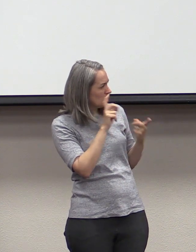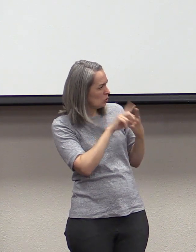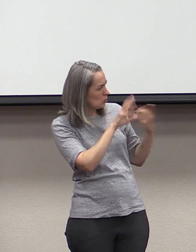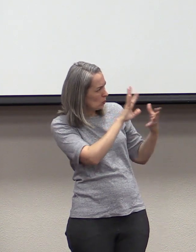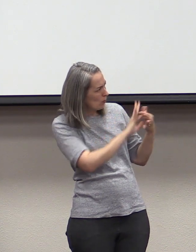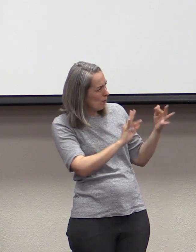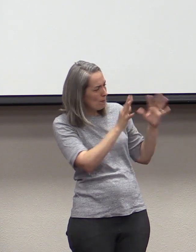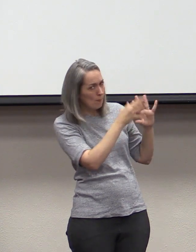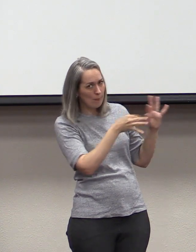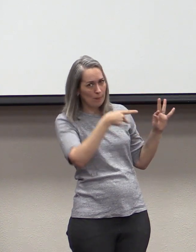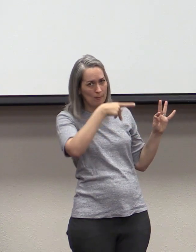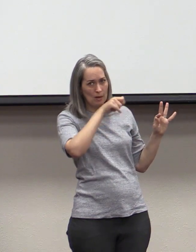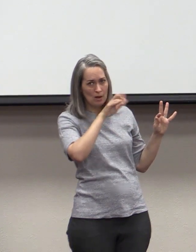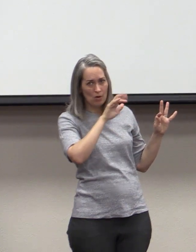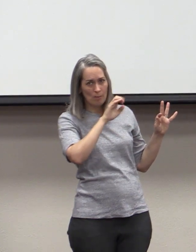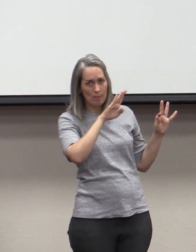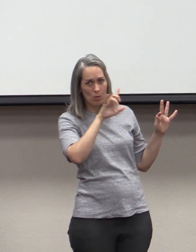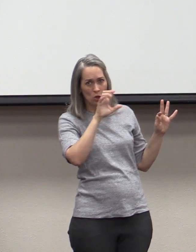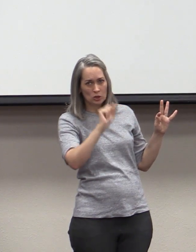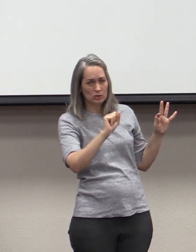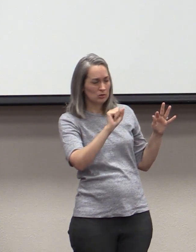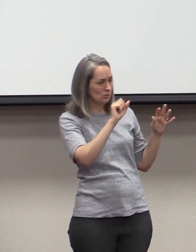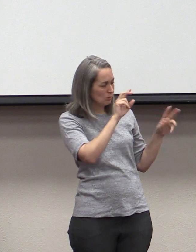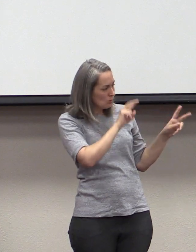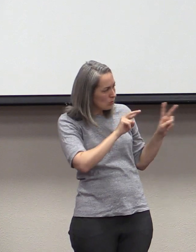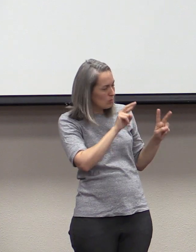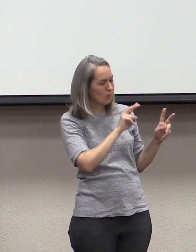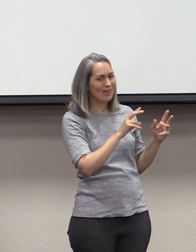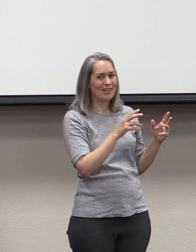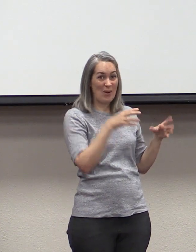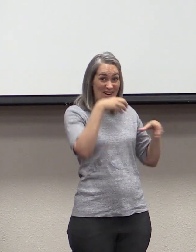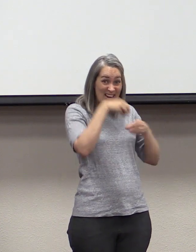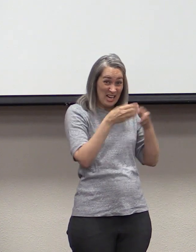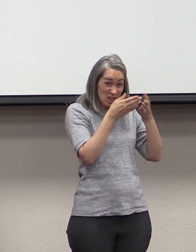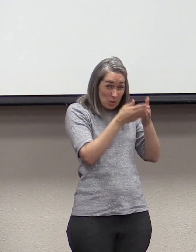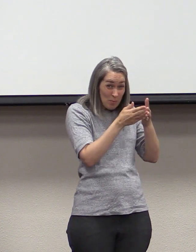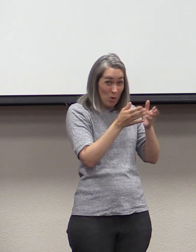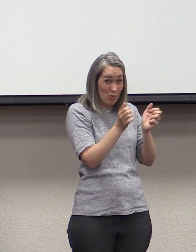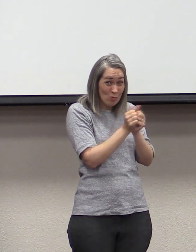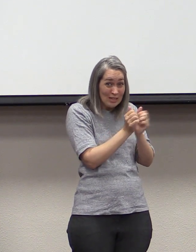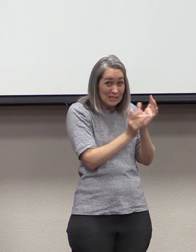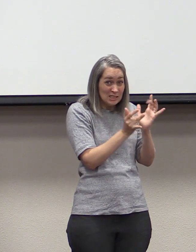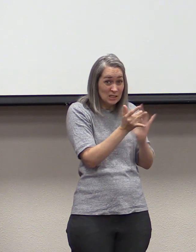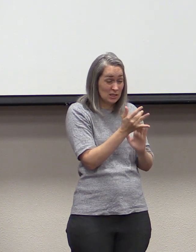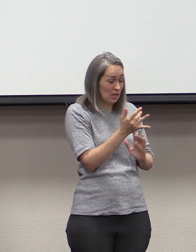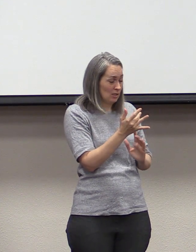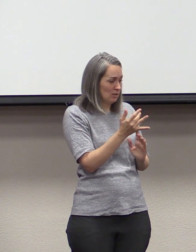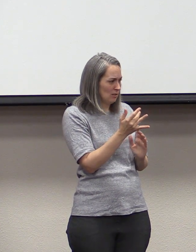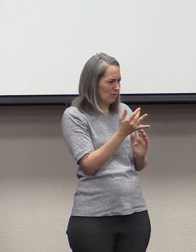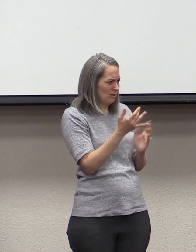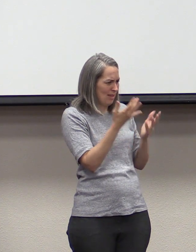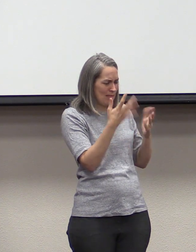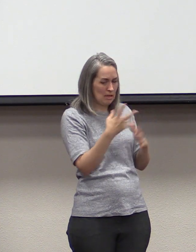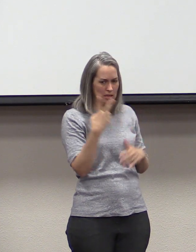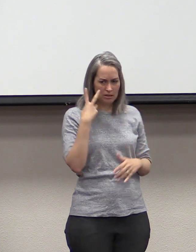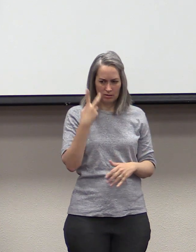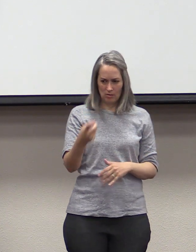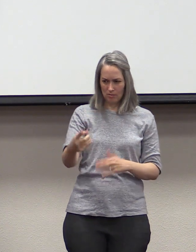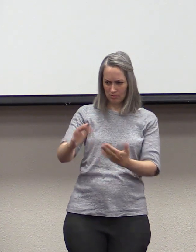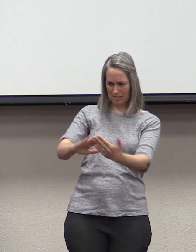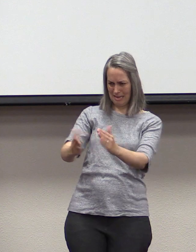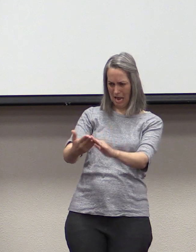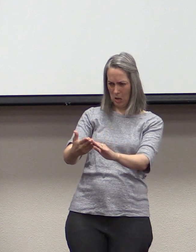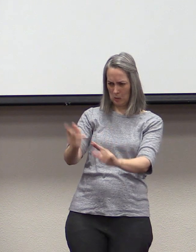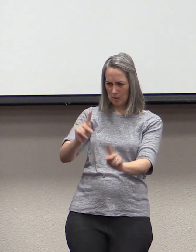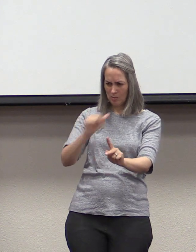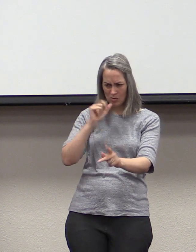They were in the boat with Jesus. But then they saw this unbelief. And they saw